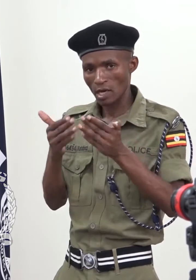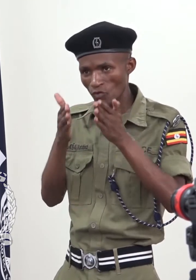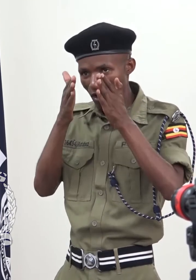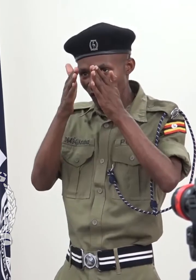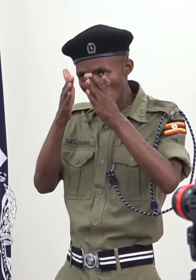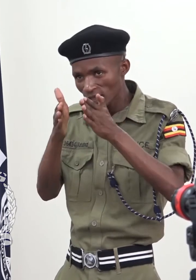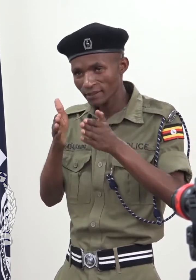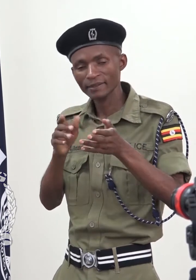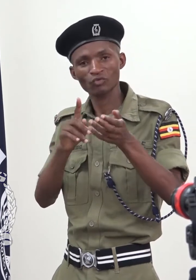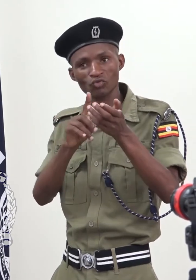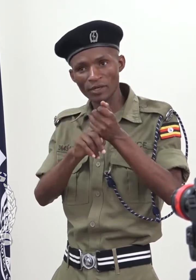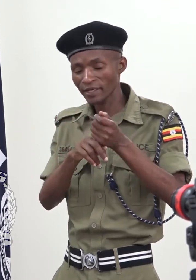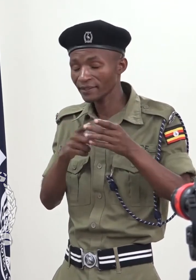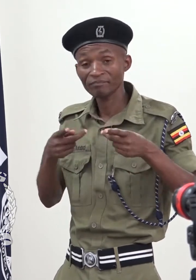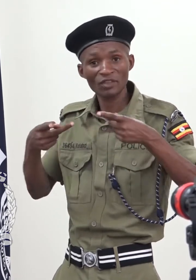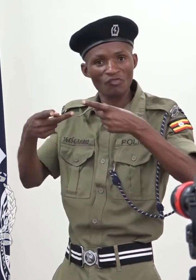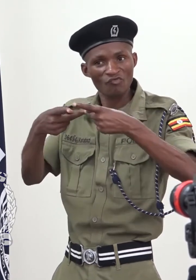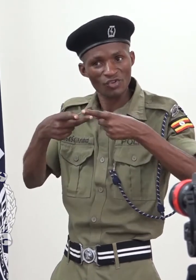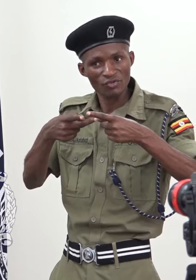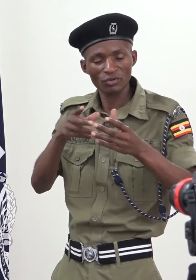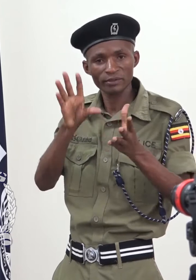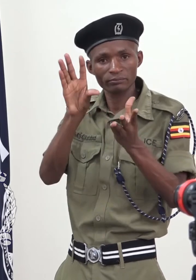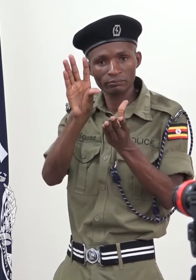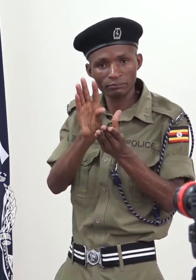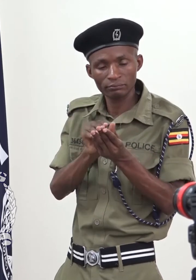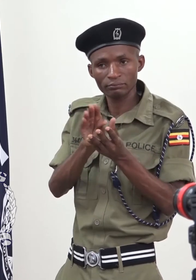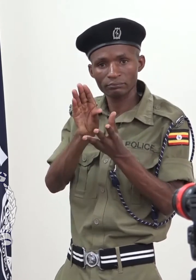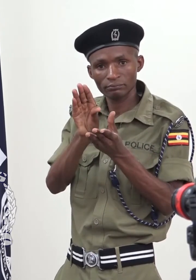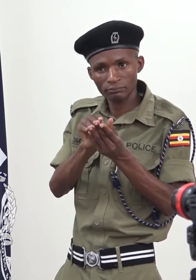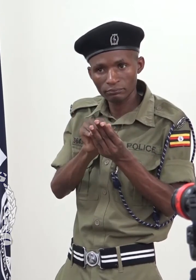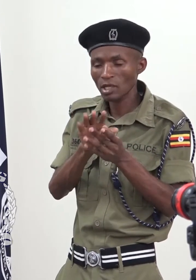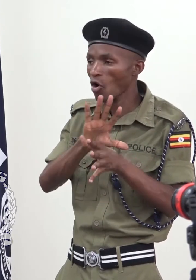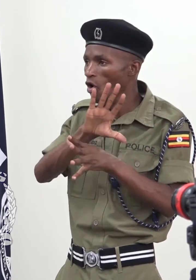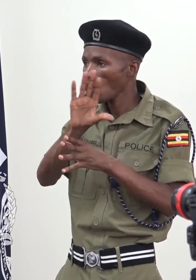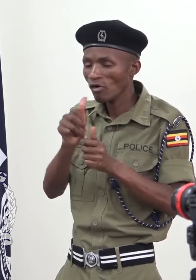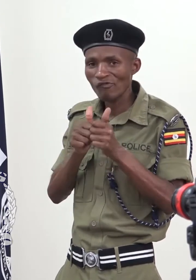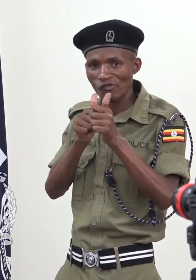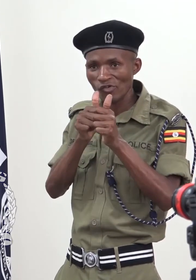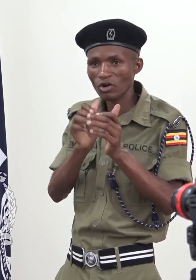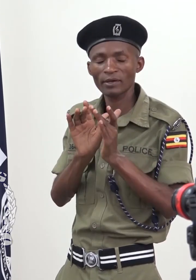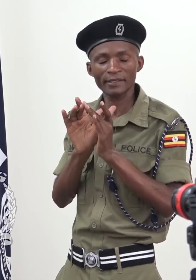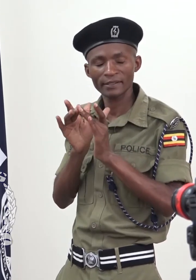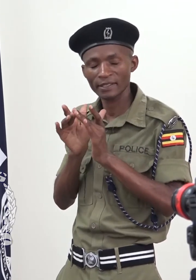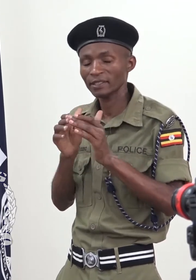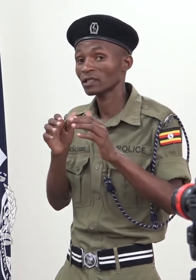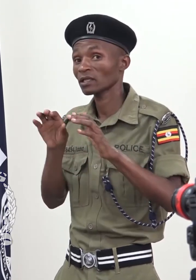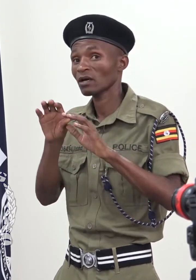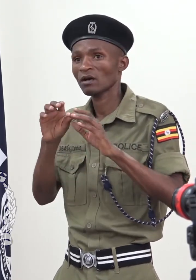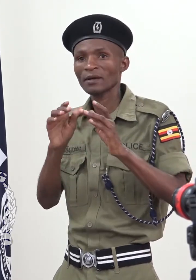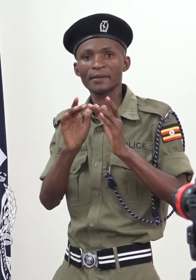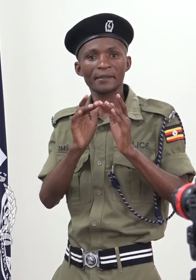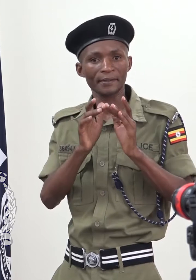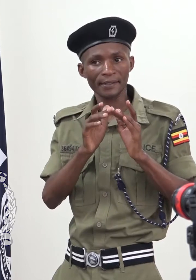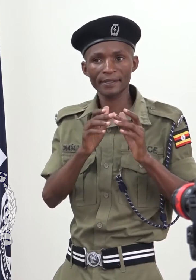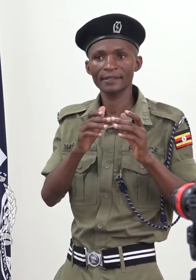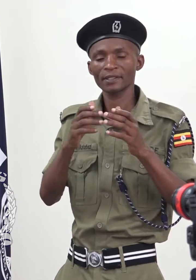footages, the videos. We are trolling all digital platforms and